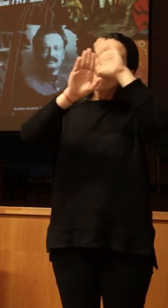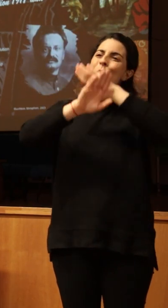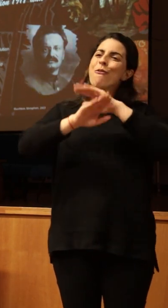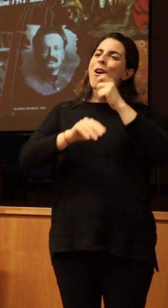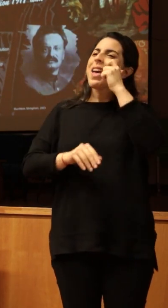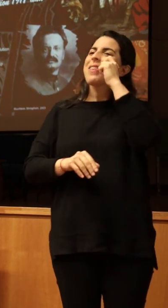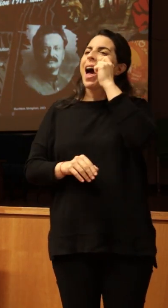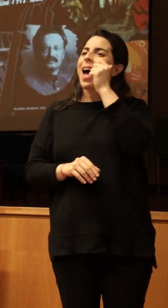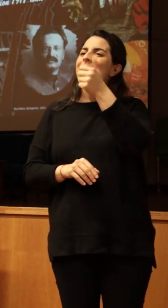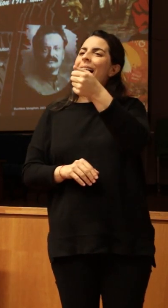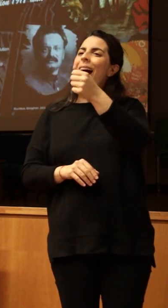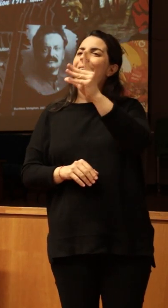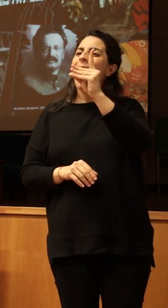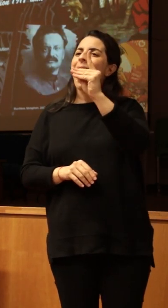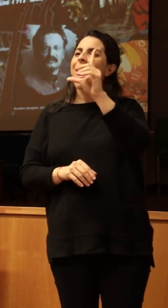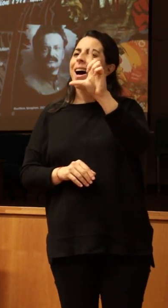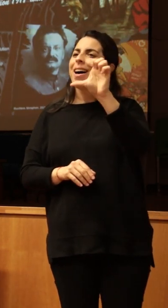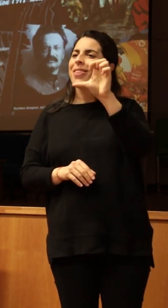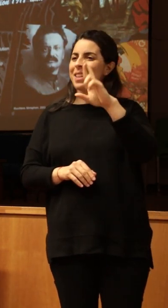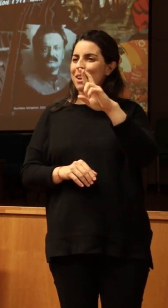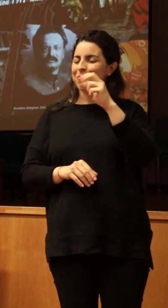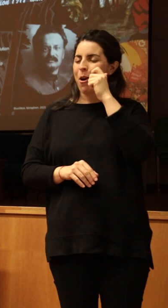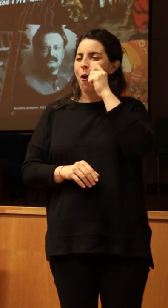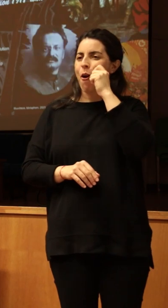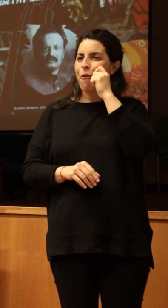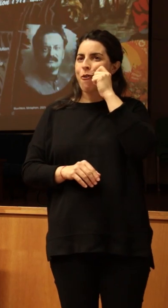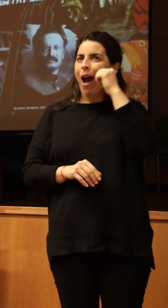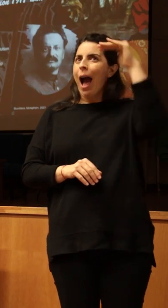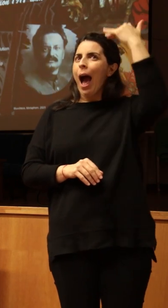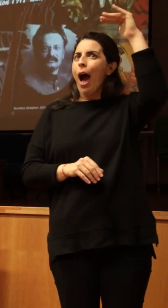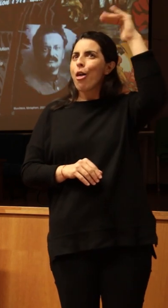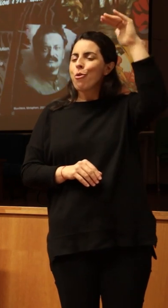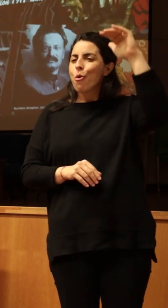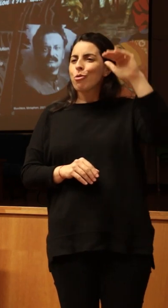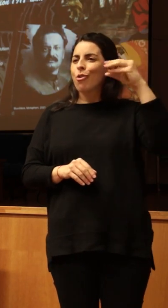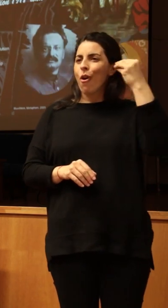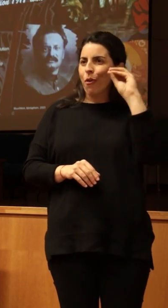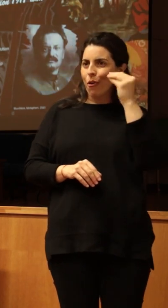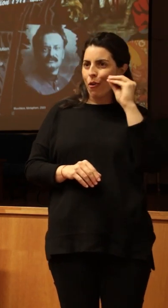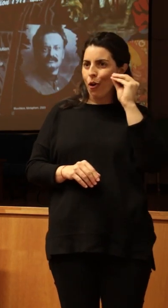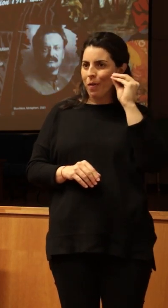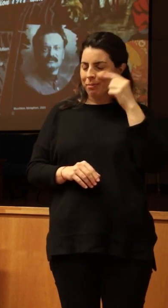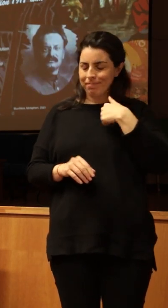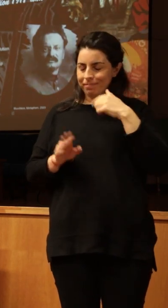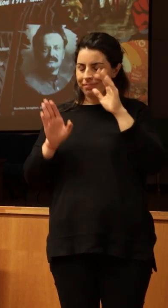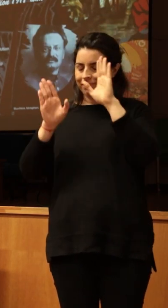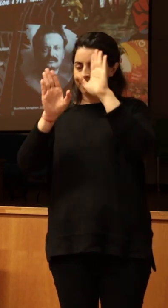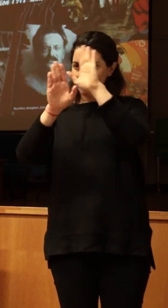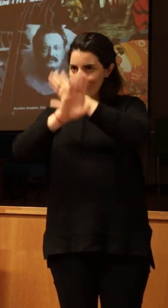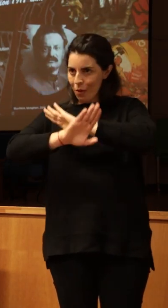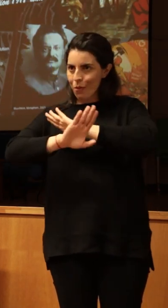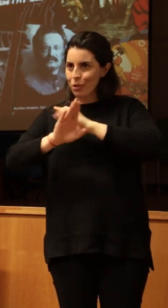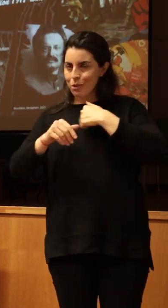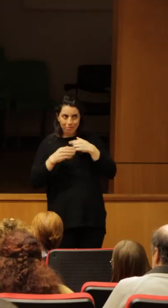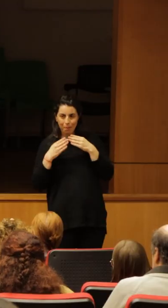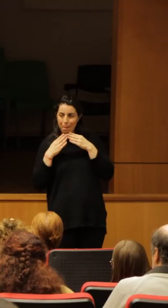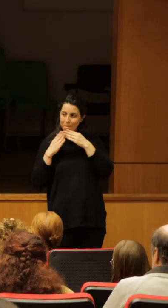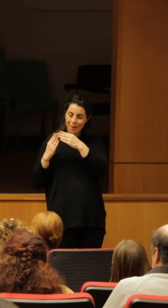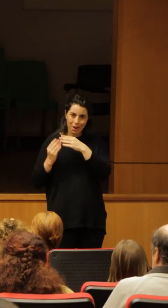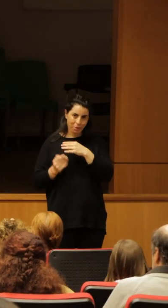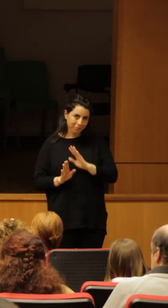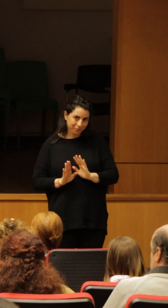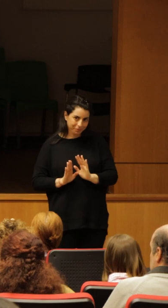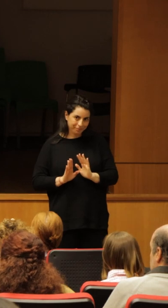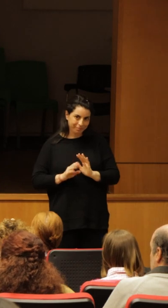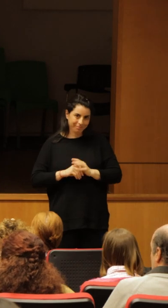él tenía 46 y estaba como médico? No, y ahora estaba diciendo. Y ahora pensé que ahora después él está de